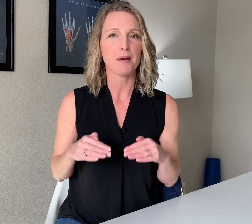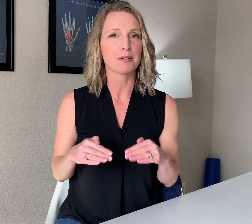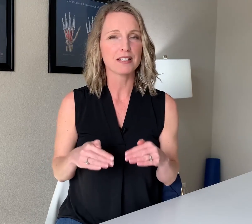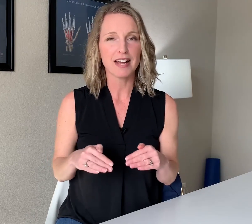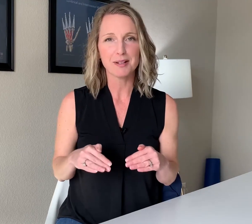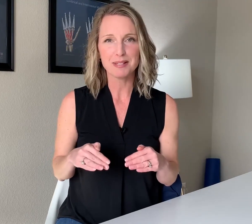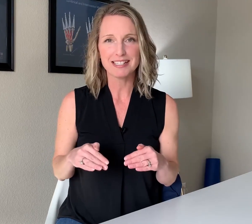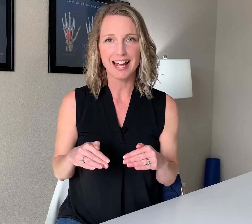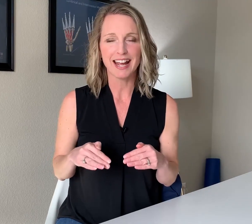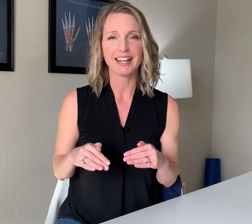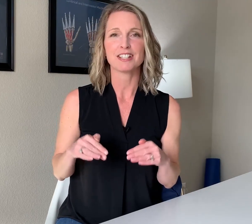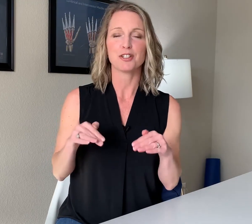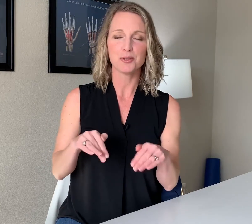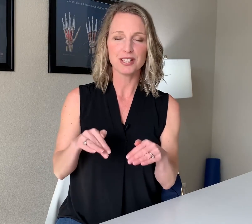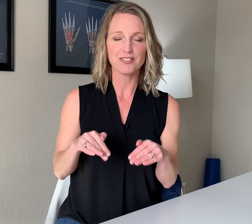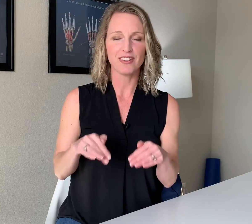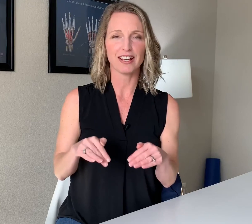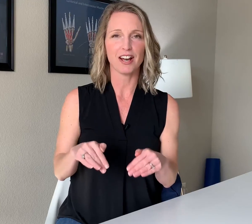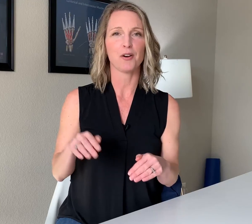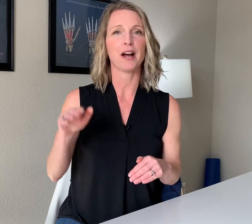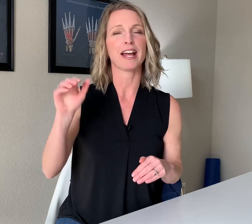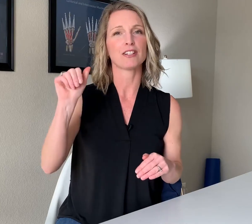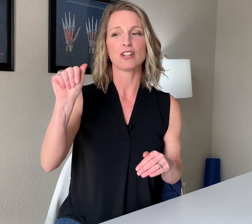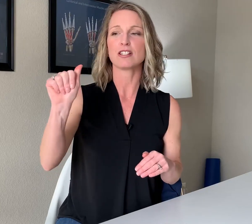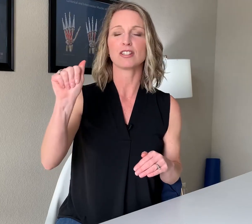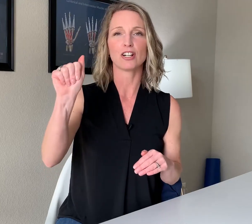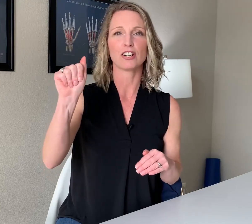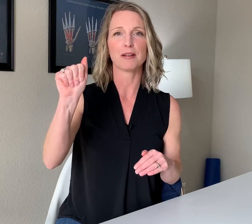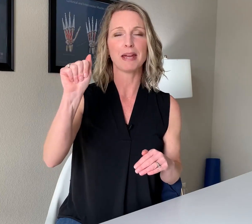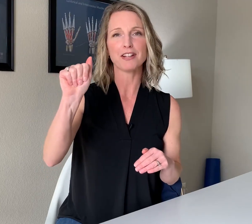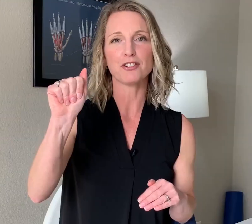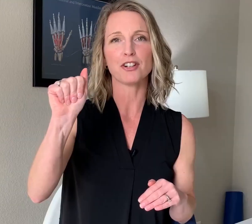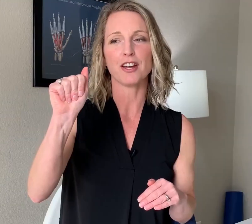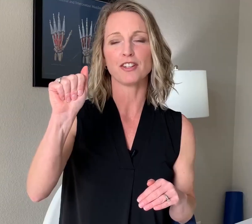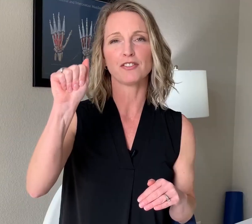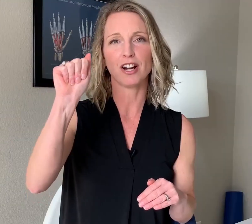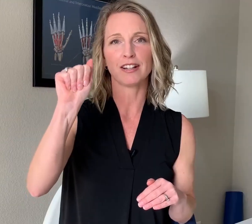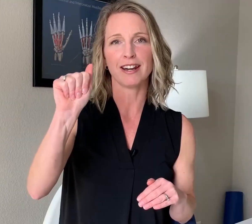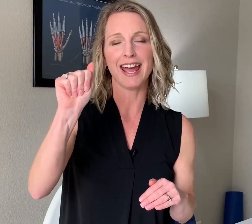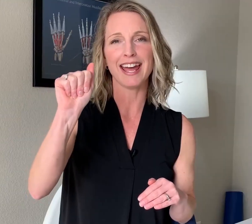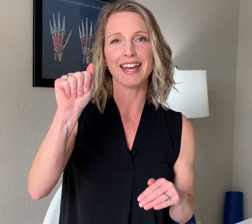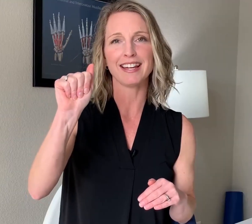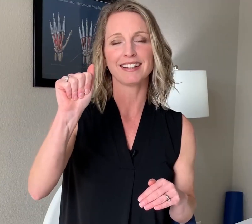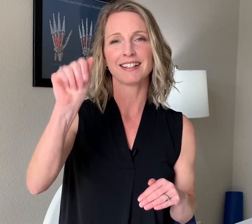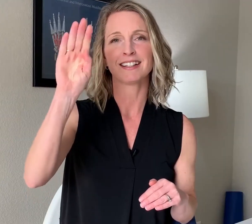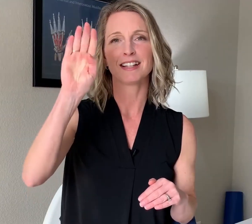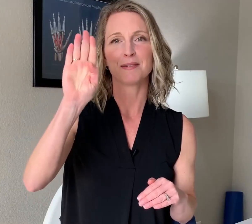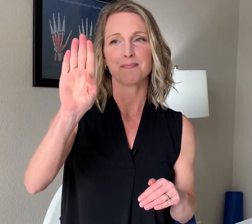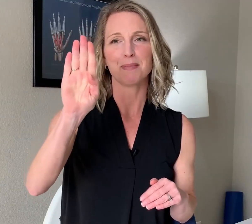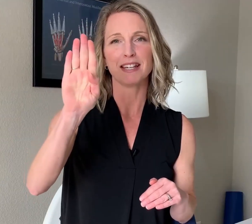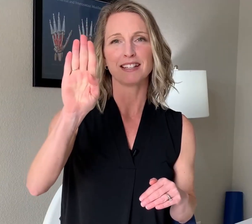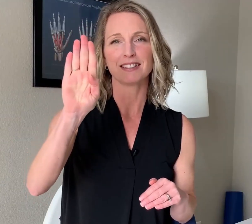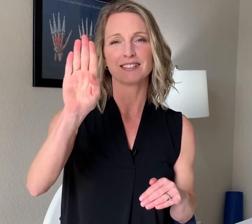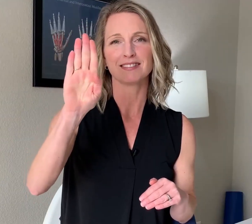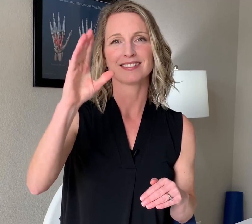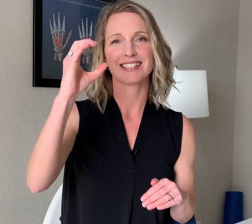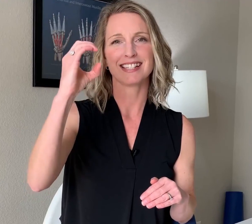of times a day to this video and just learn and make sure that you've gotten A, B,